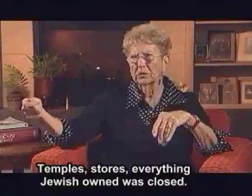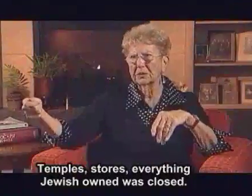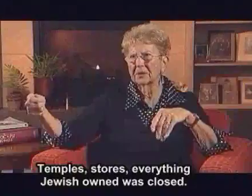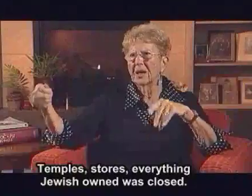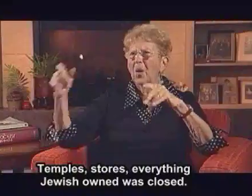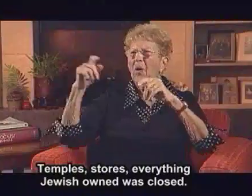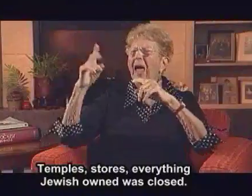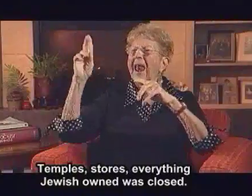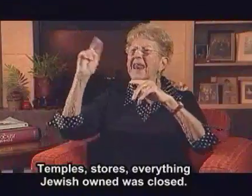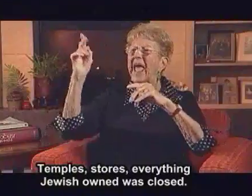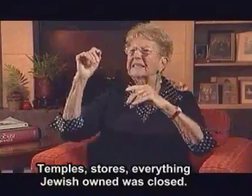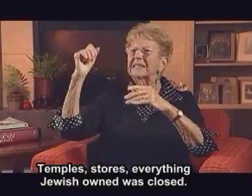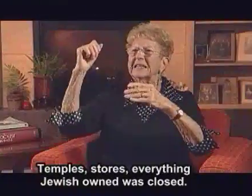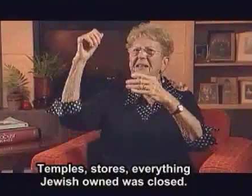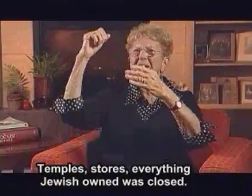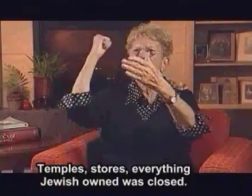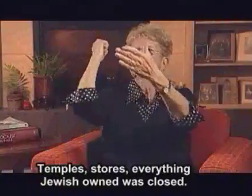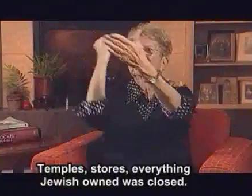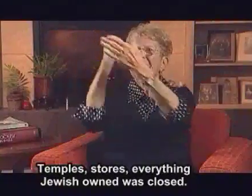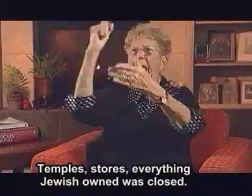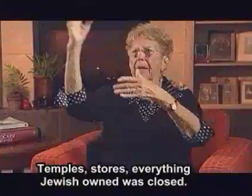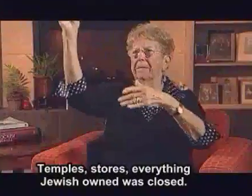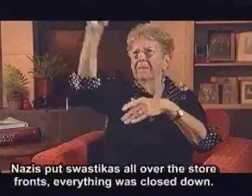Temples, stores, everything Jewish owned was closed.